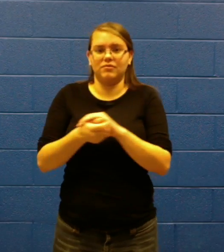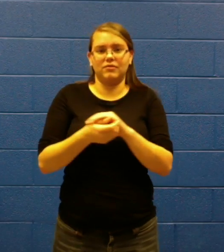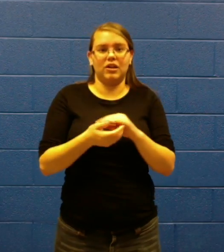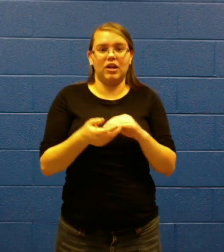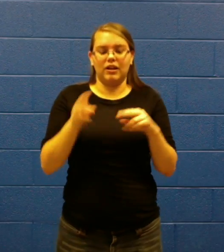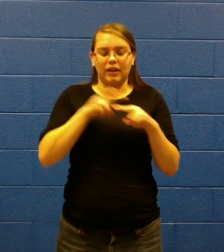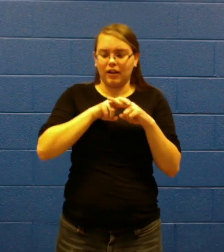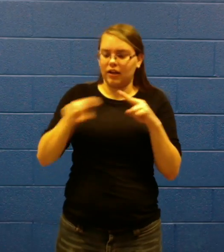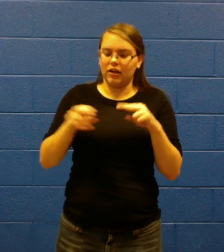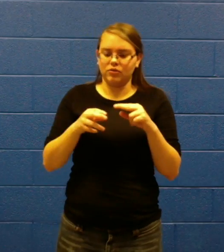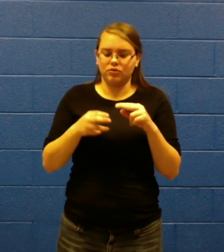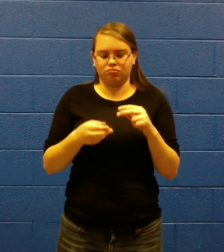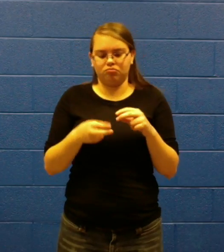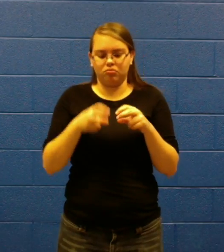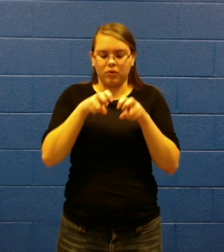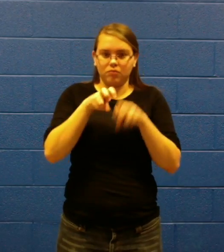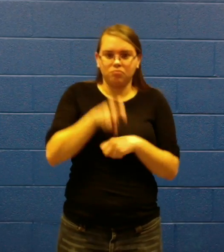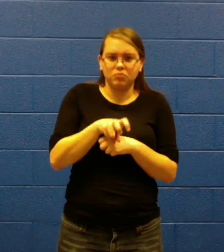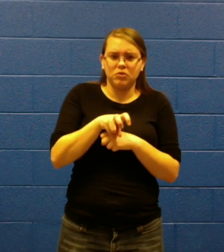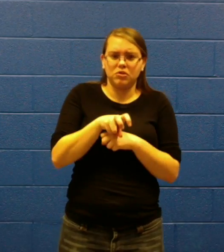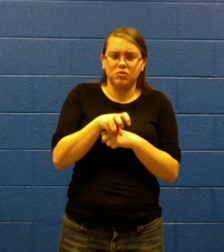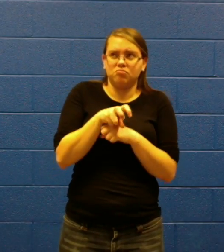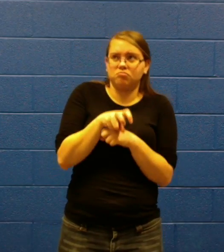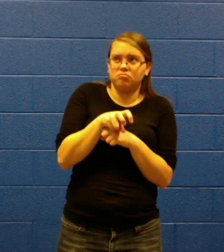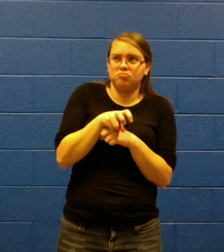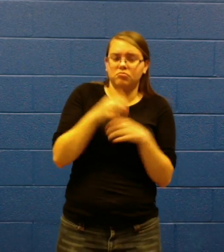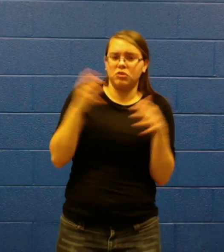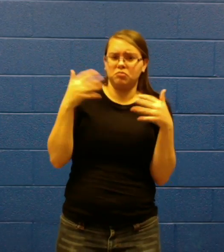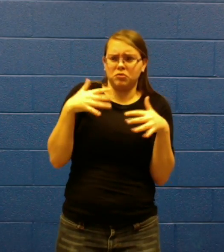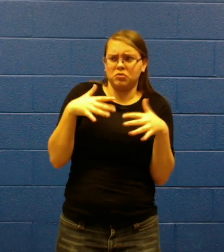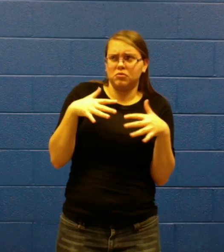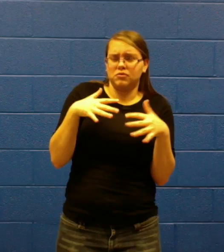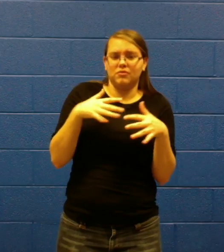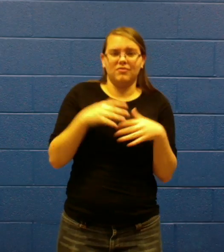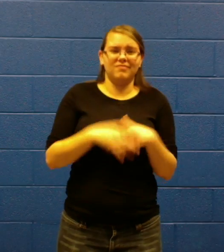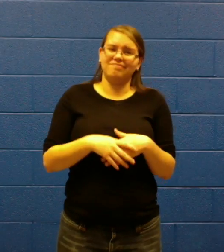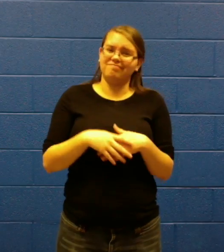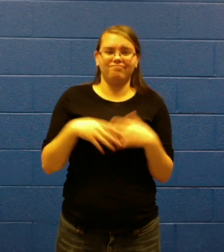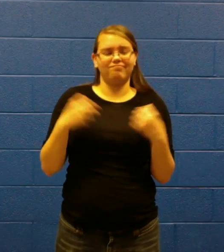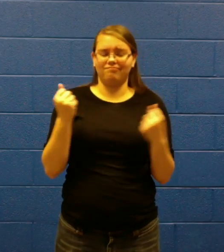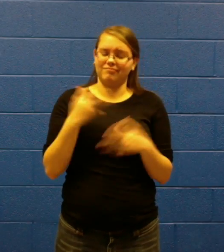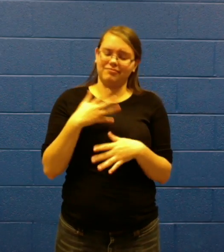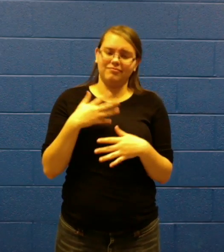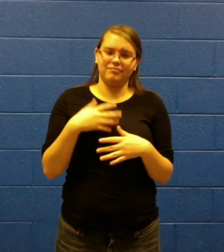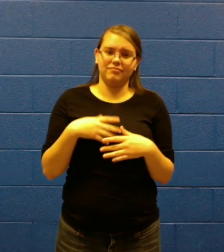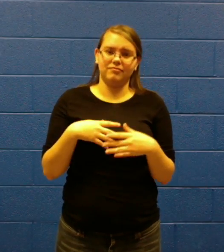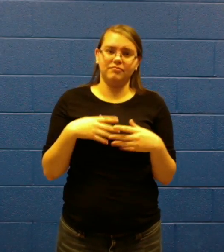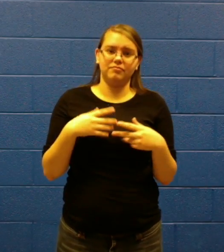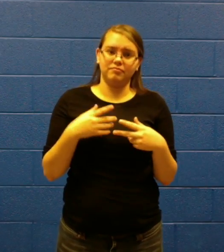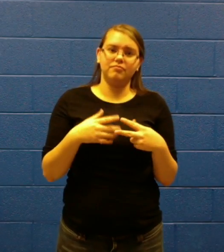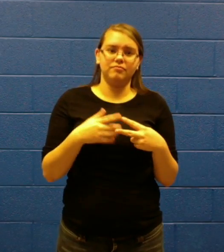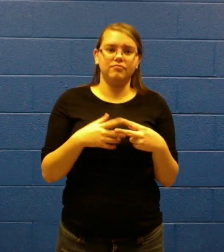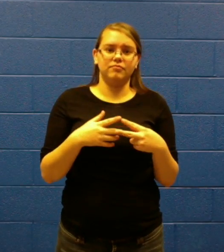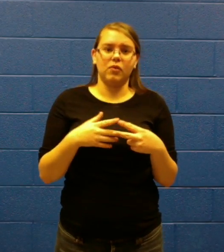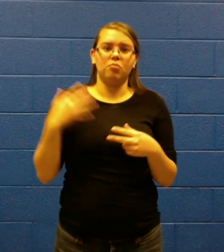for a while, it was hard to get him to go outside and go on walks. But he was trained. We managed to train him that when he went out,